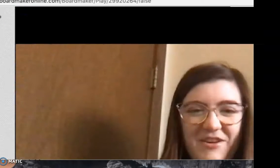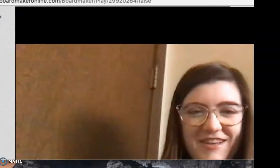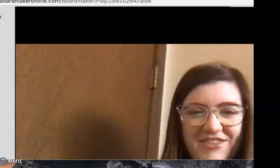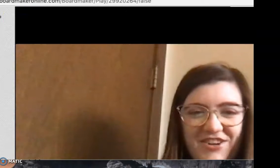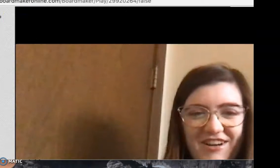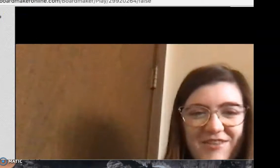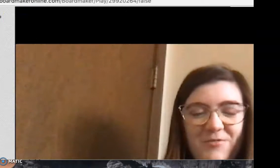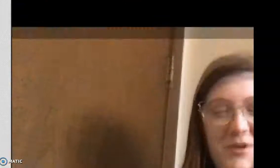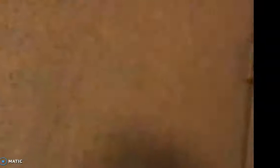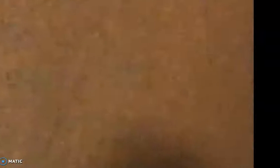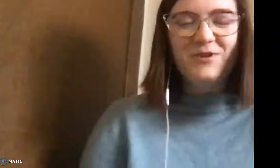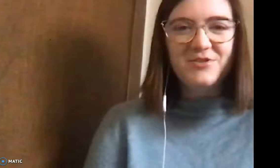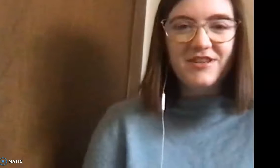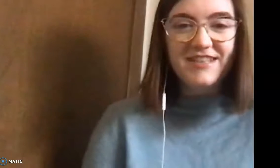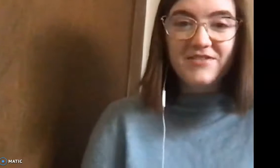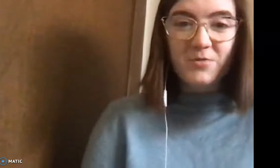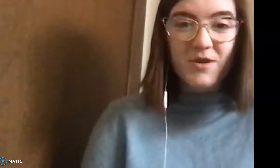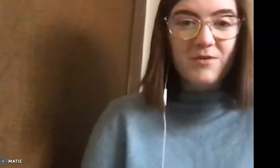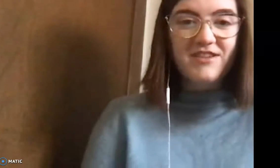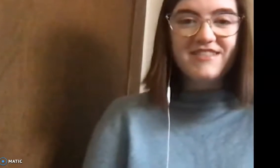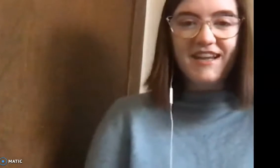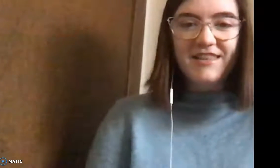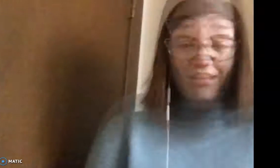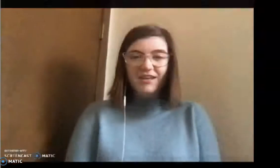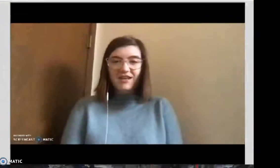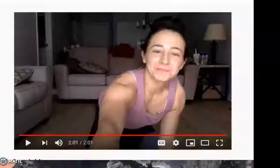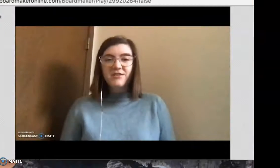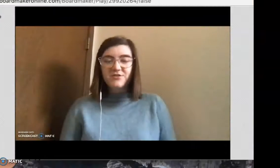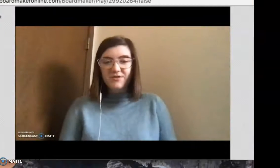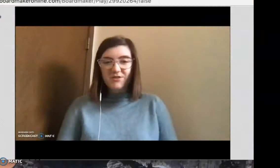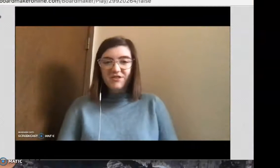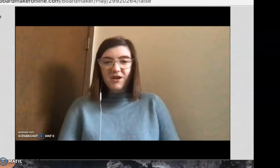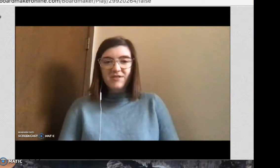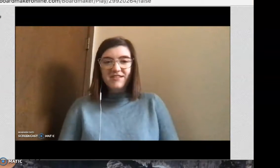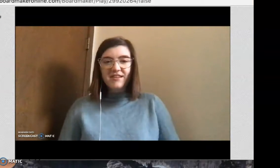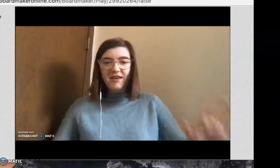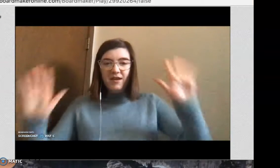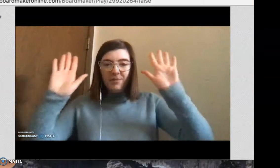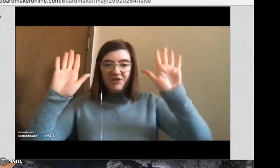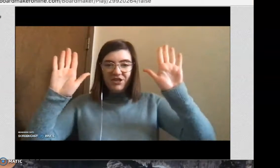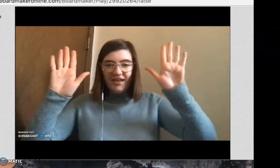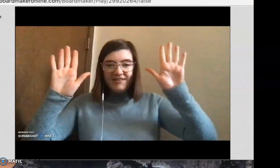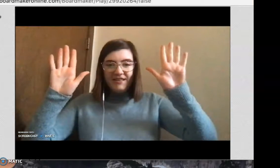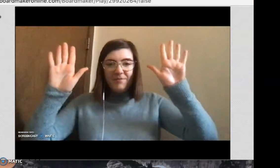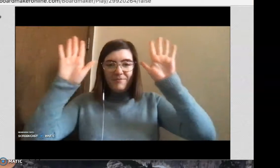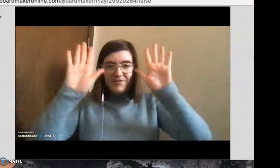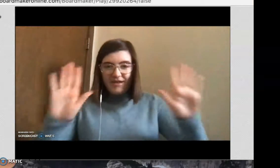Hello, kindergarten. We're going to do our days of the week with our sign language. So first we're going to start with Sunday. Put your hands up